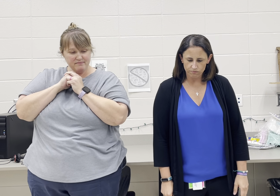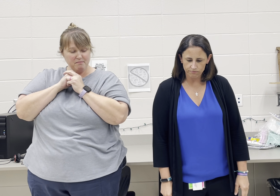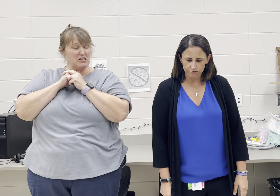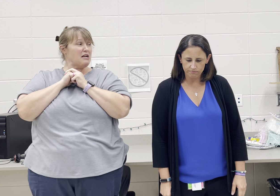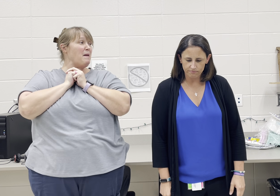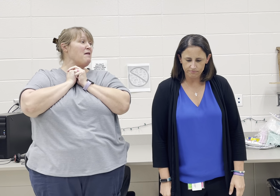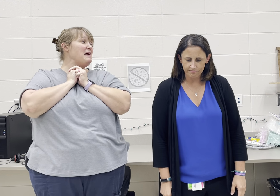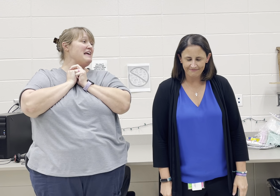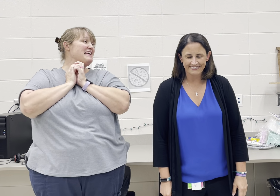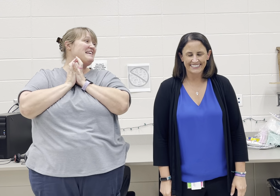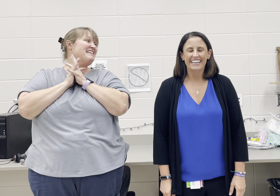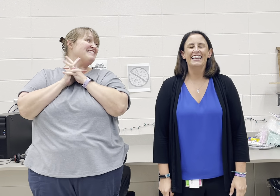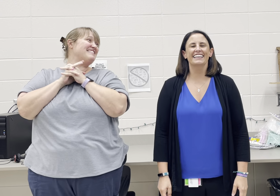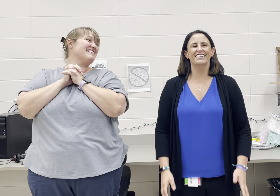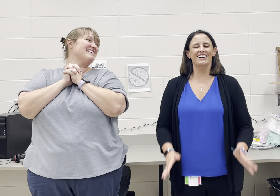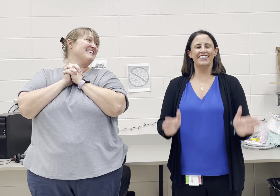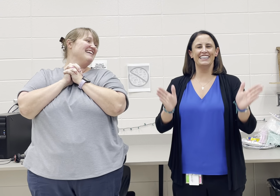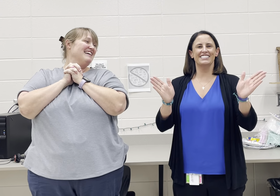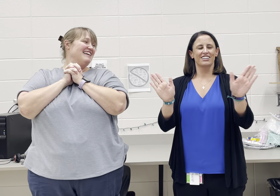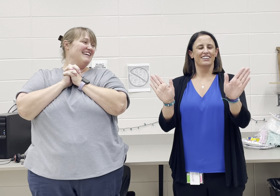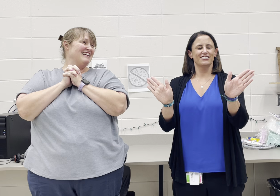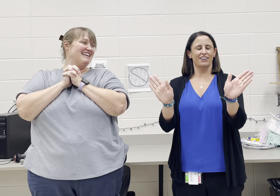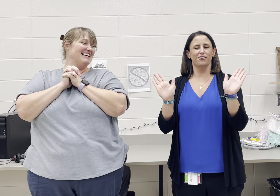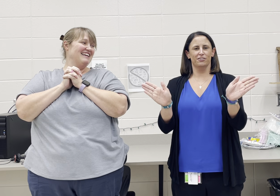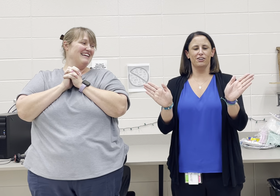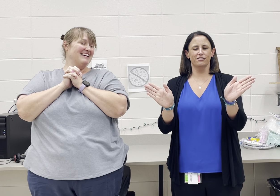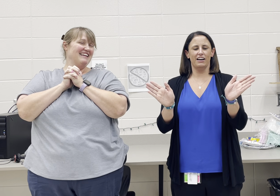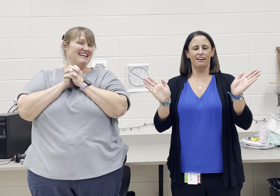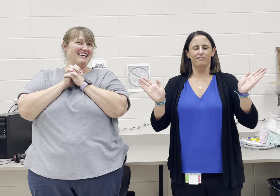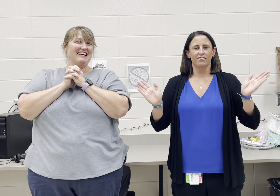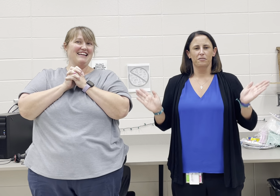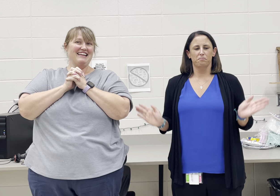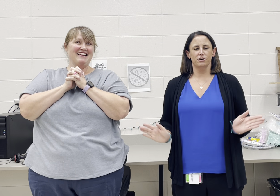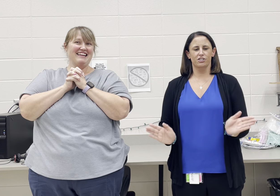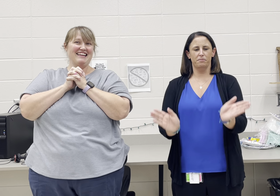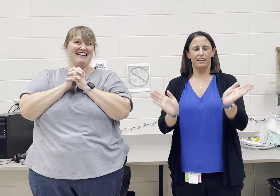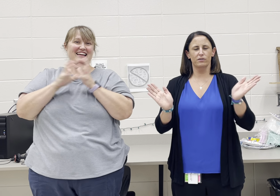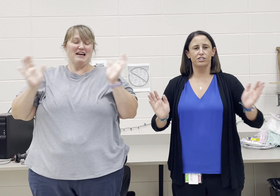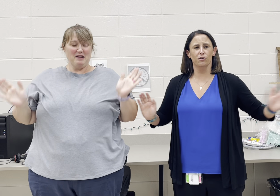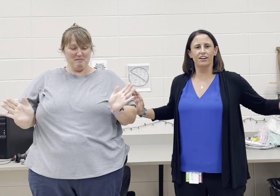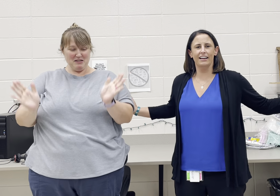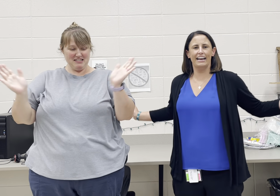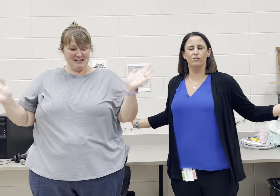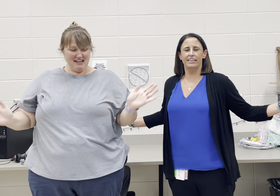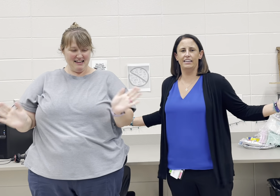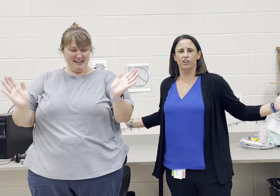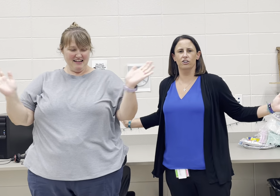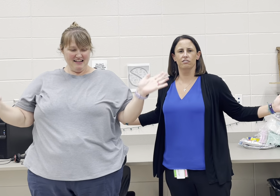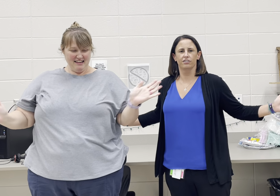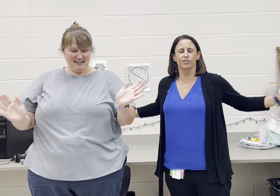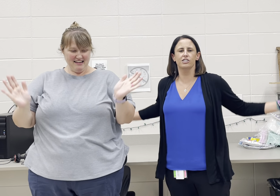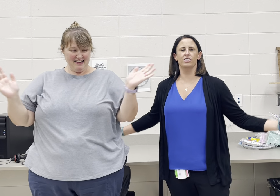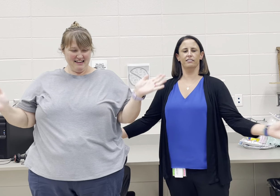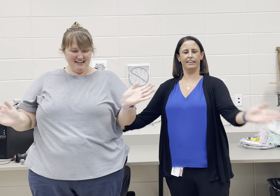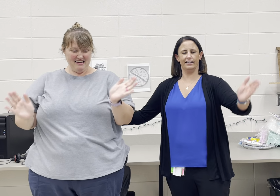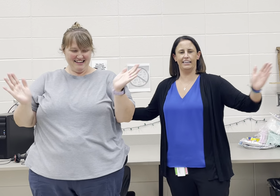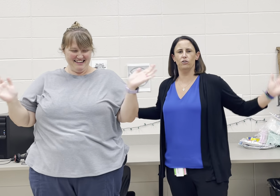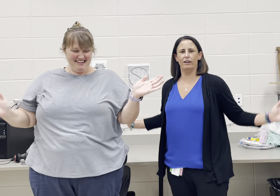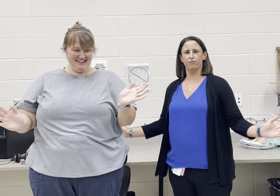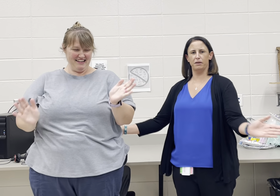Push the penguin! Encourage. So close 5, push the penguins. You are not out here. You're not trying to like get away from people in